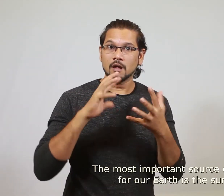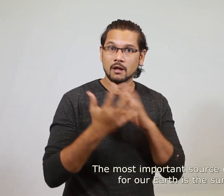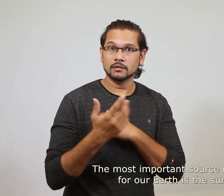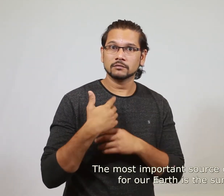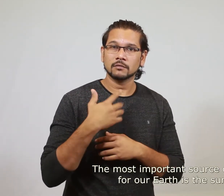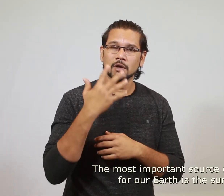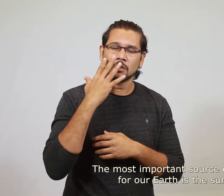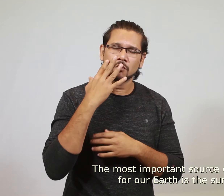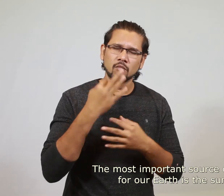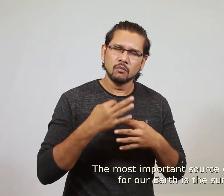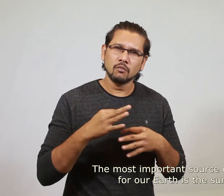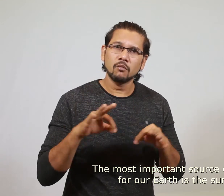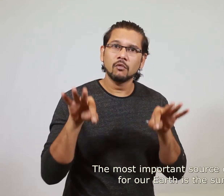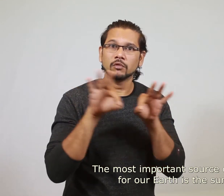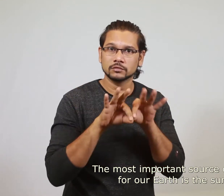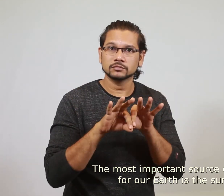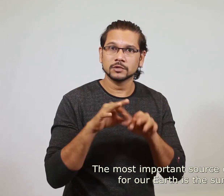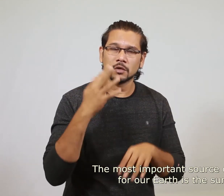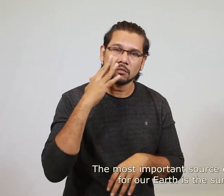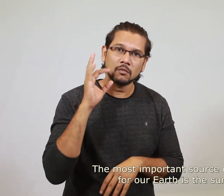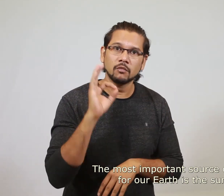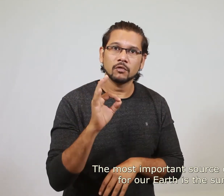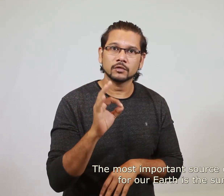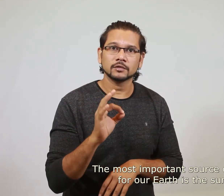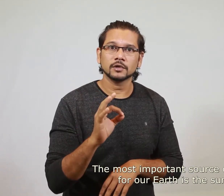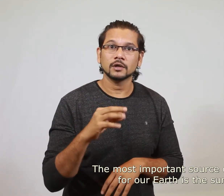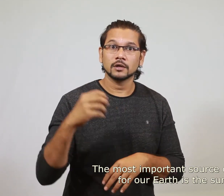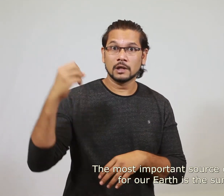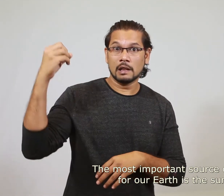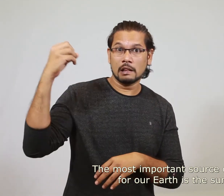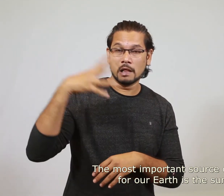The most important source of light for our Earth is the sun.